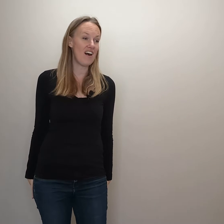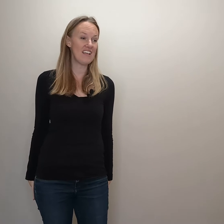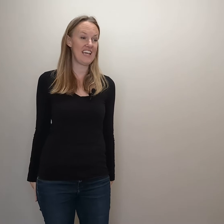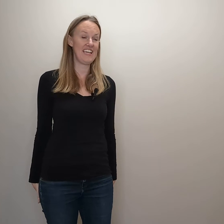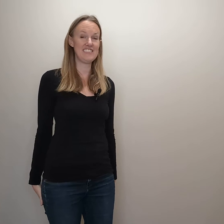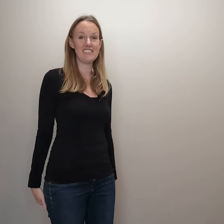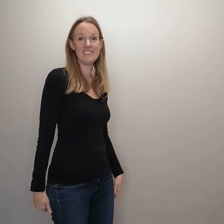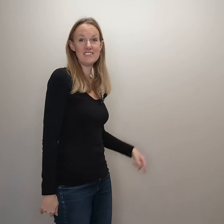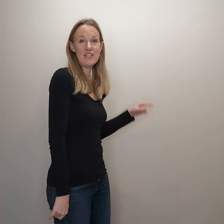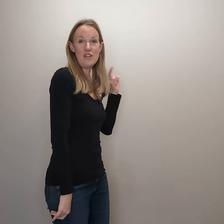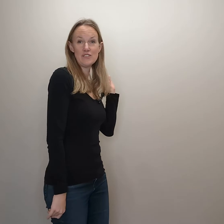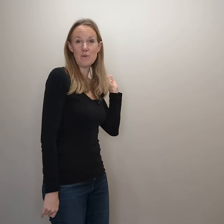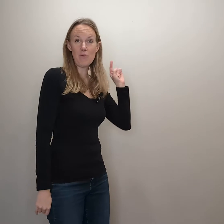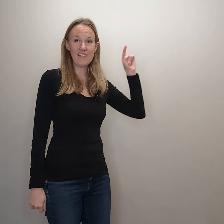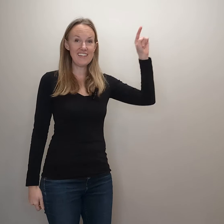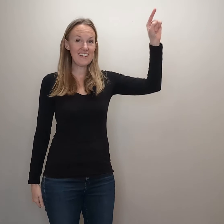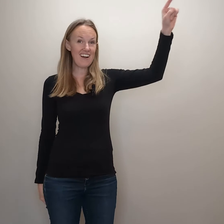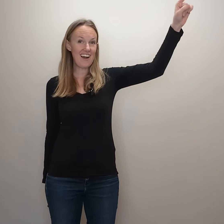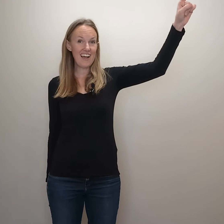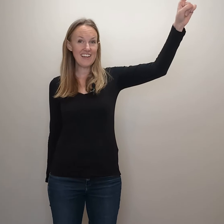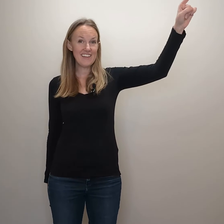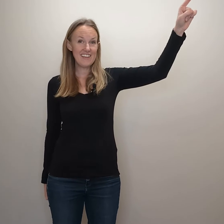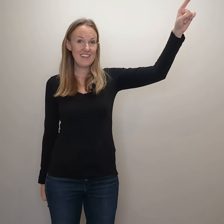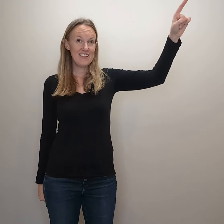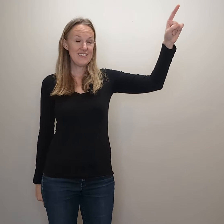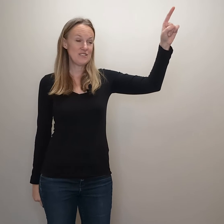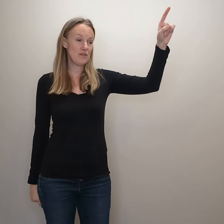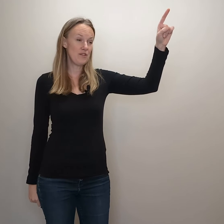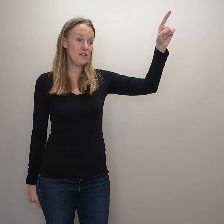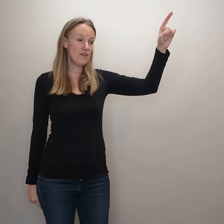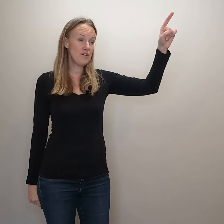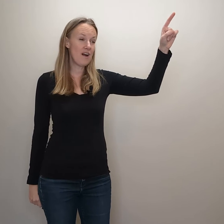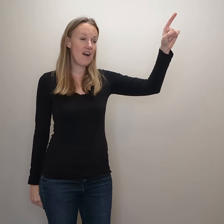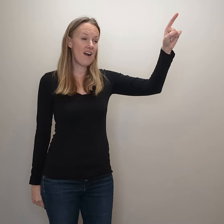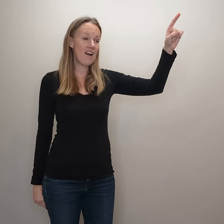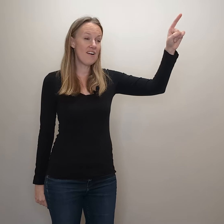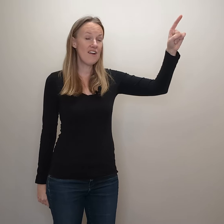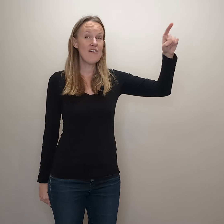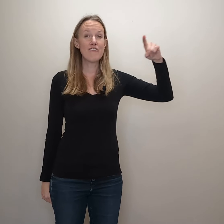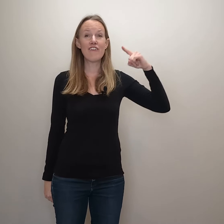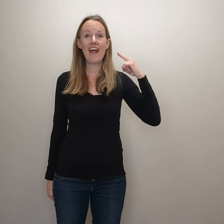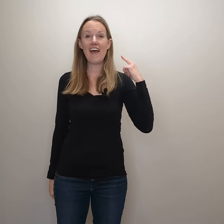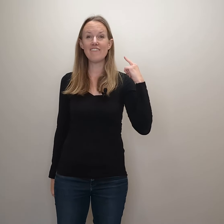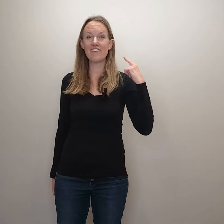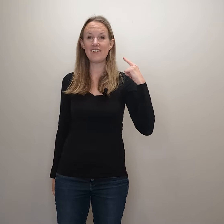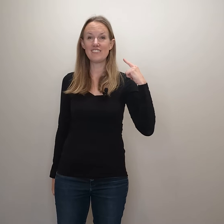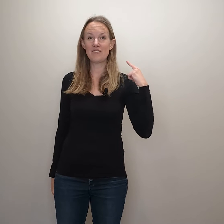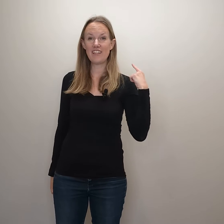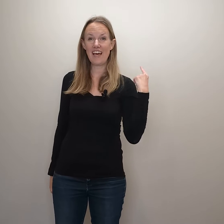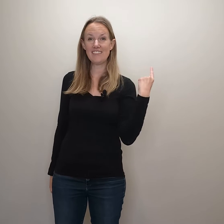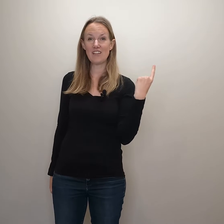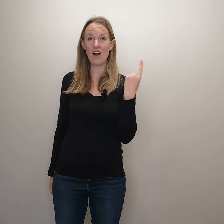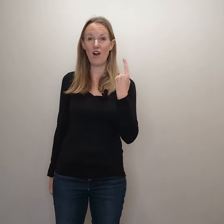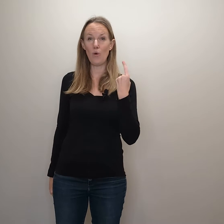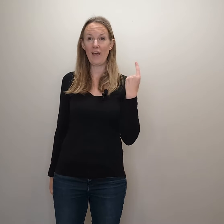all ages. So pointing to God. So you are forever. So for that, it's